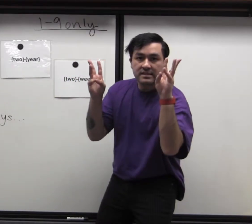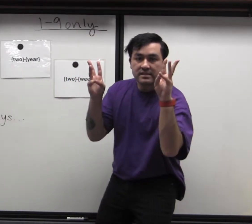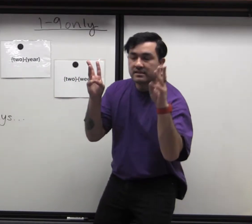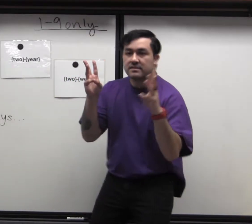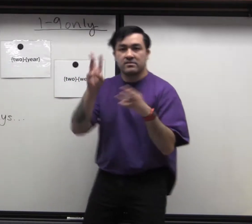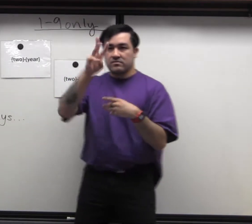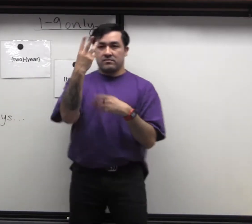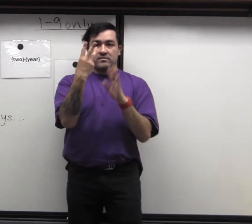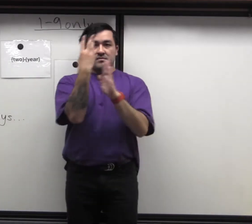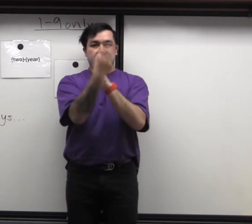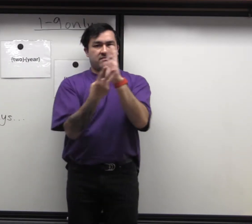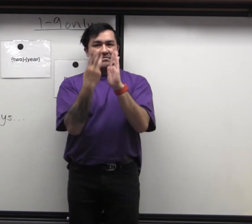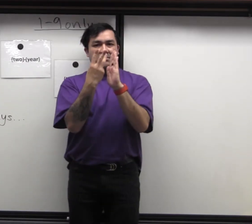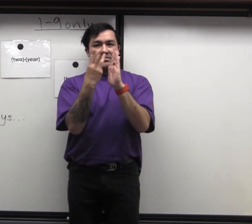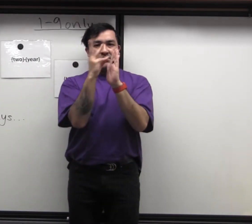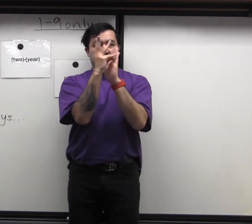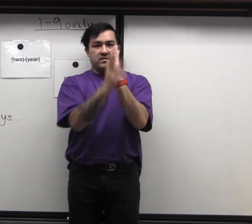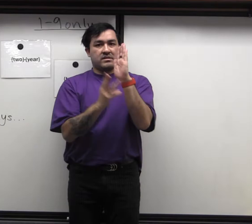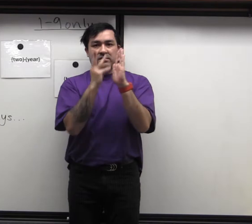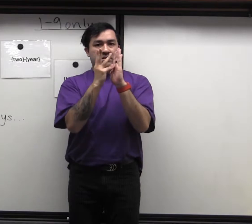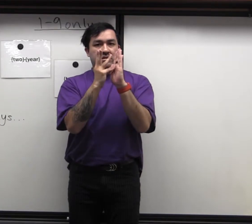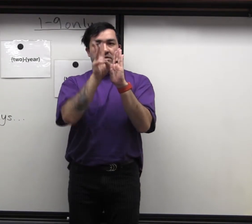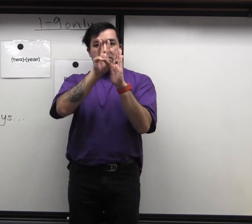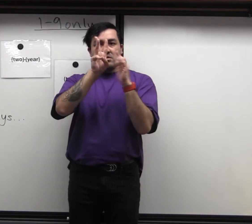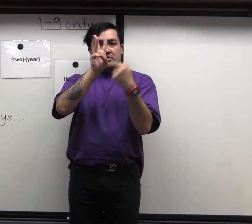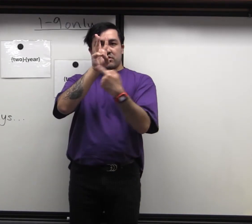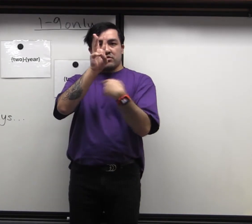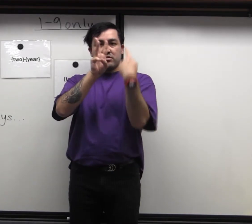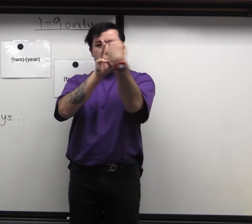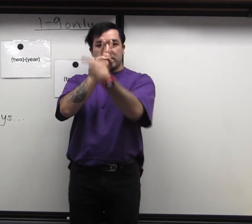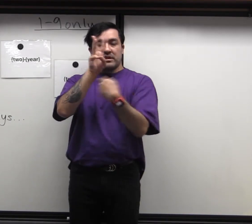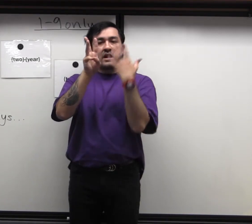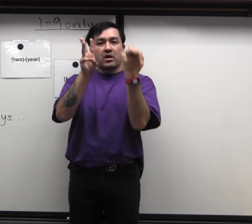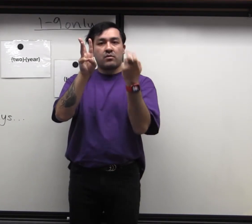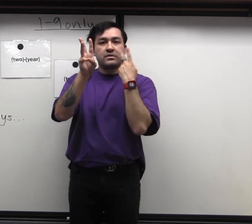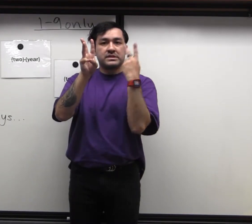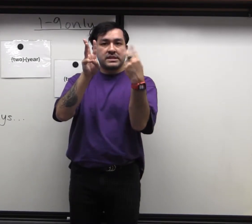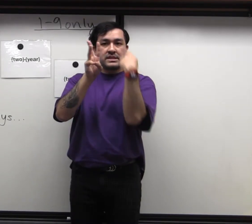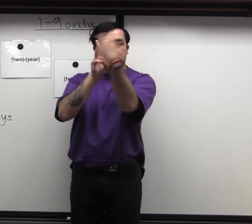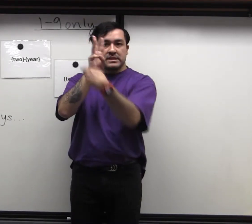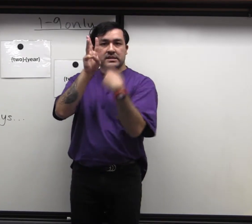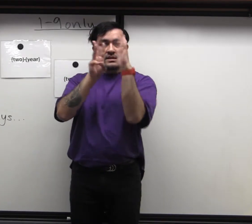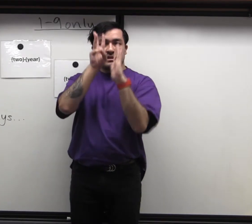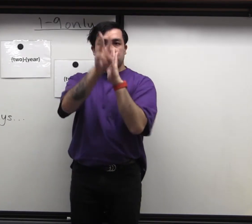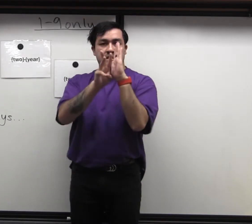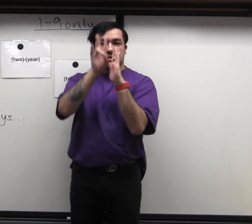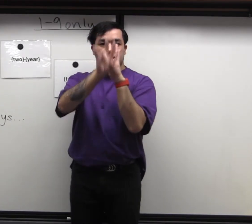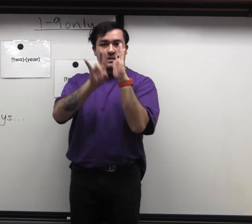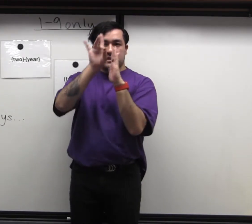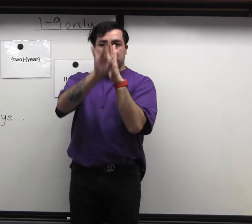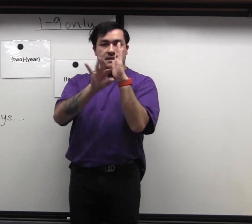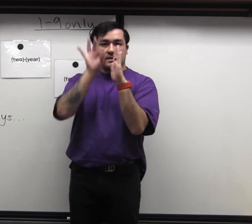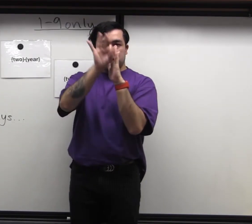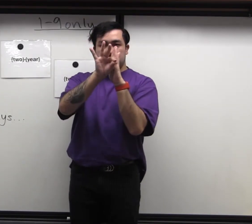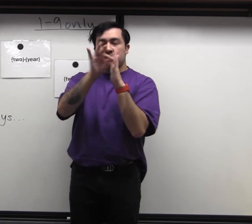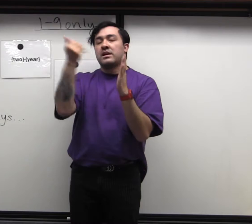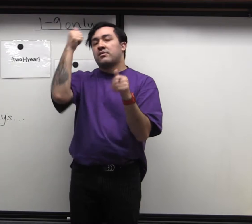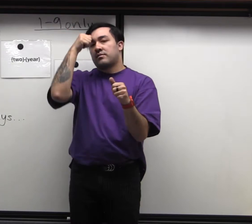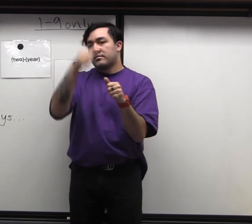the number. You can't go backwards because then we have to do extra work, and we can't go towards our hands because, again, a little bit extra work on the receiver's end.